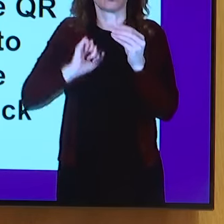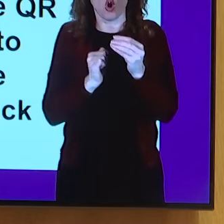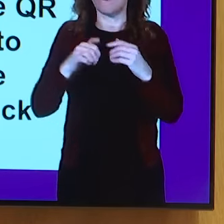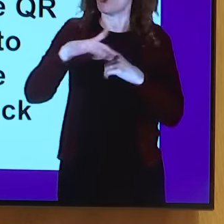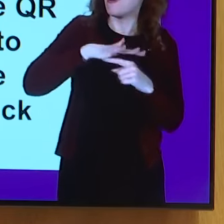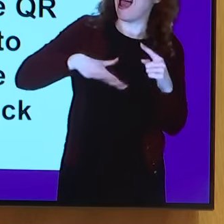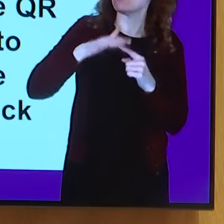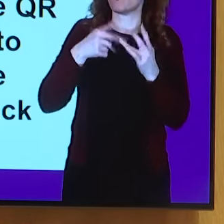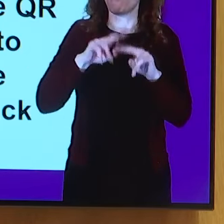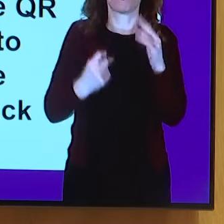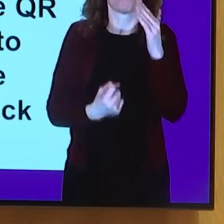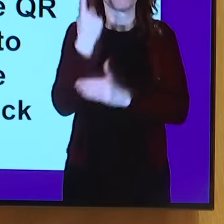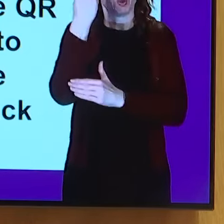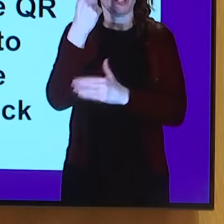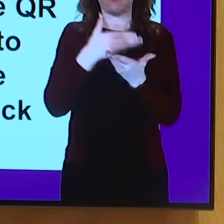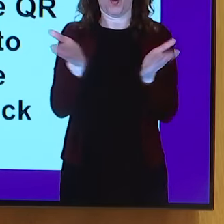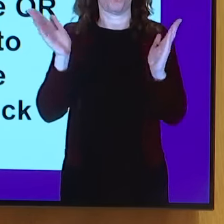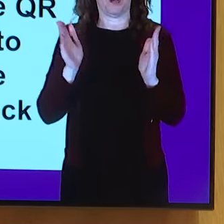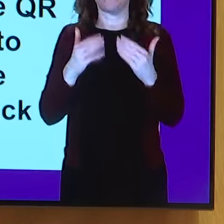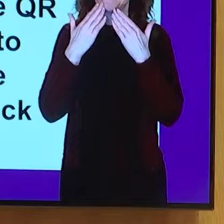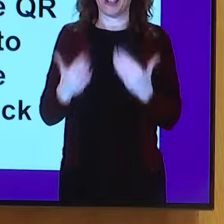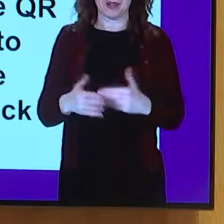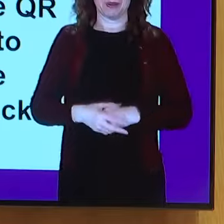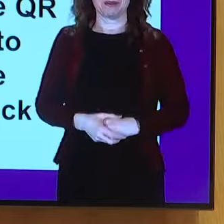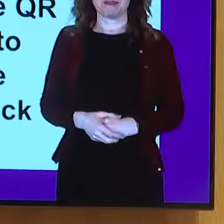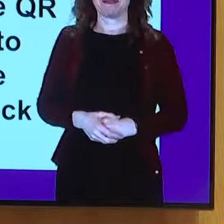be. Thank you. Thank you.